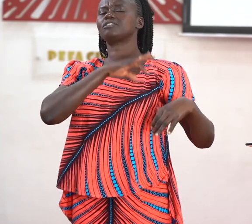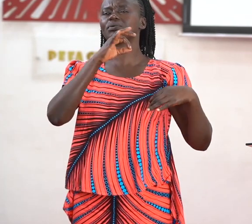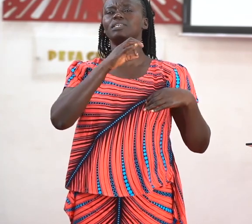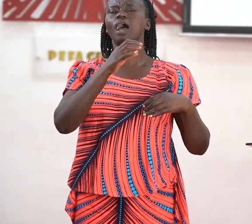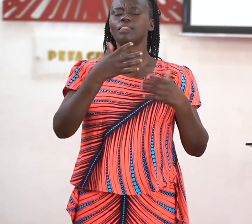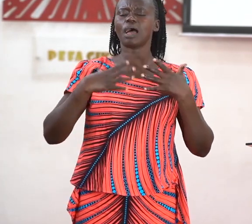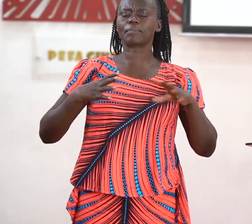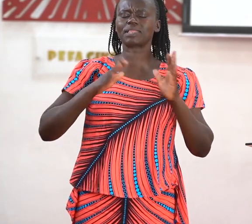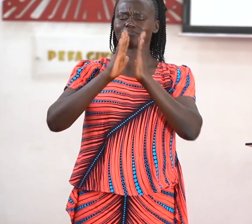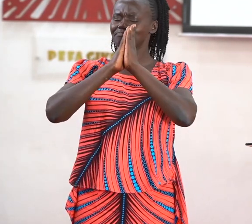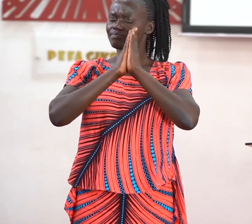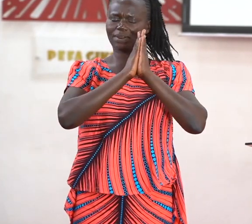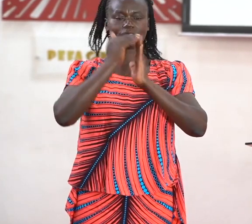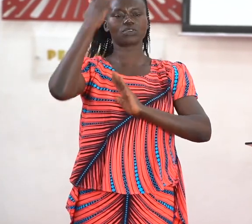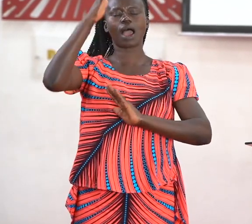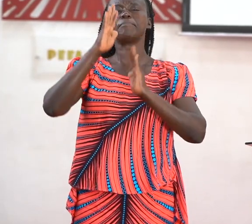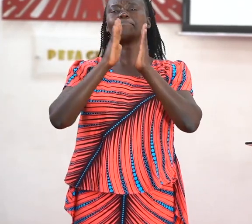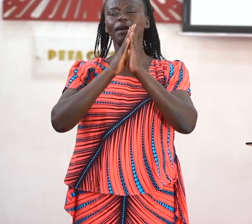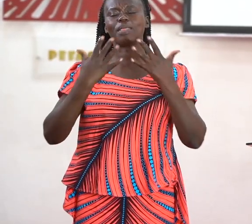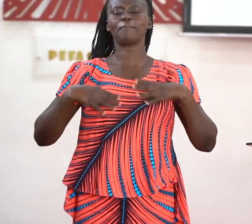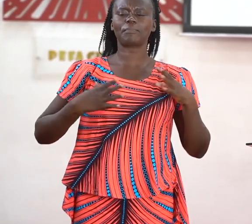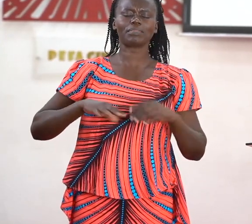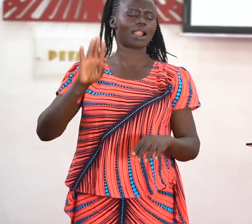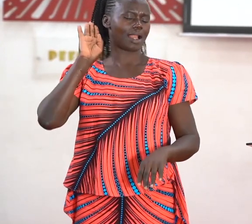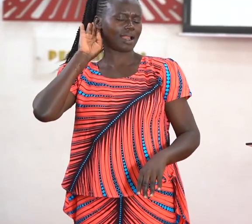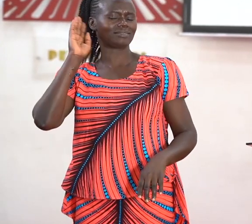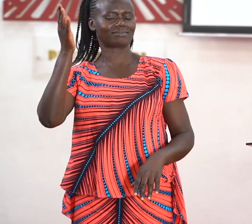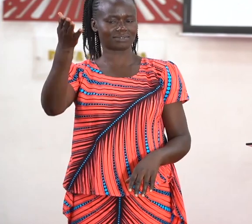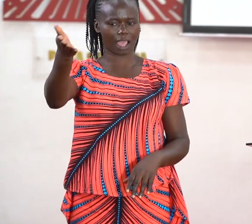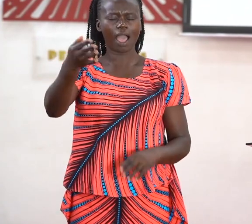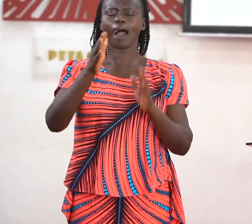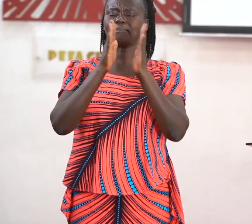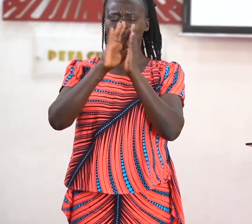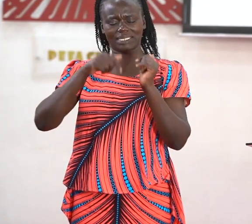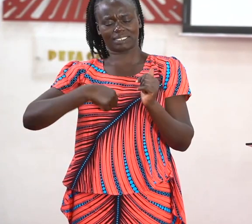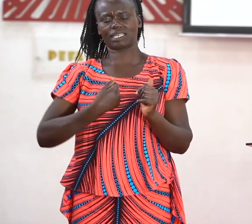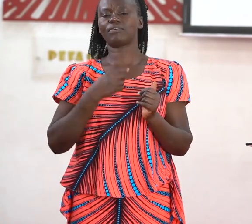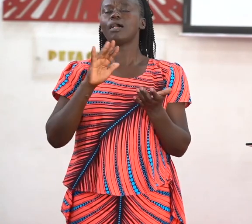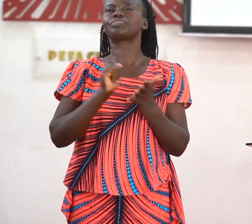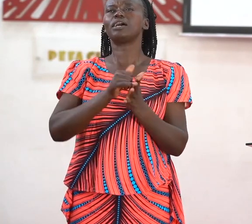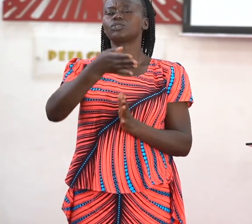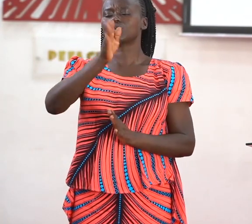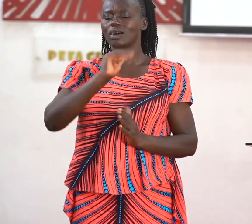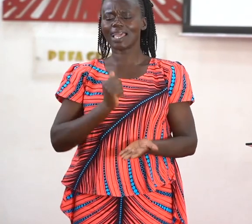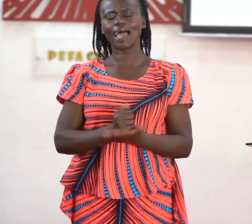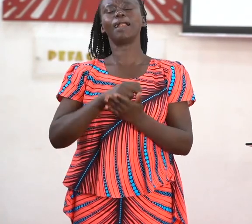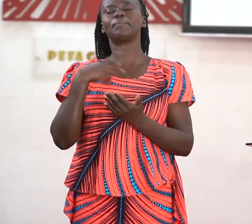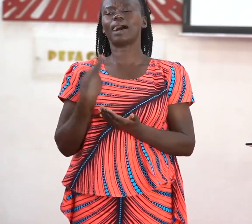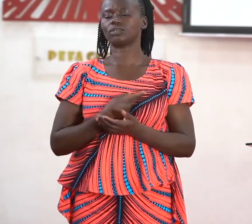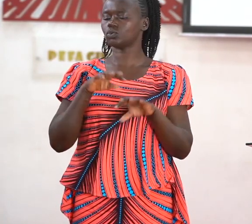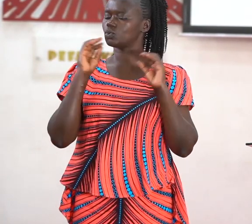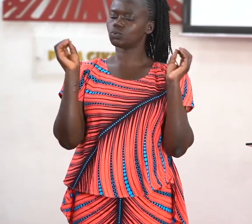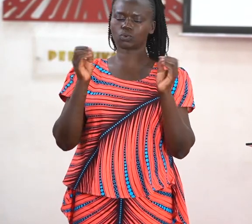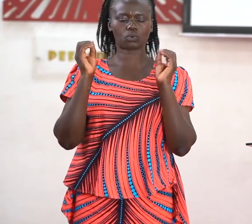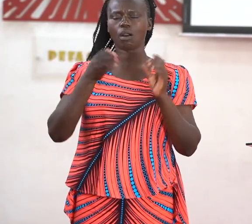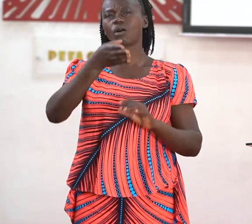And so I pray for my listener. And I also pray for myself, dear Lord, that Lord, you will help us, oh God, to know